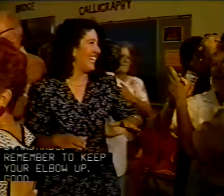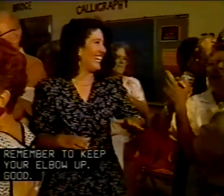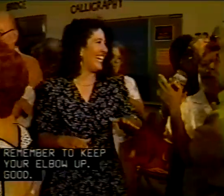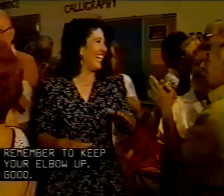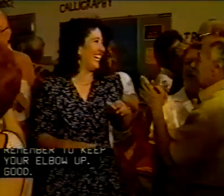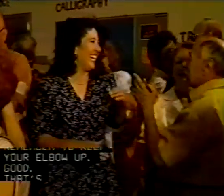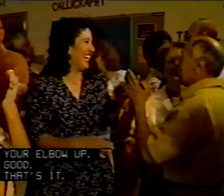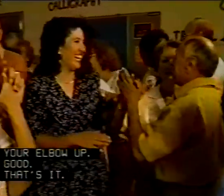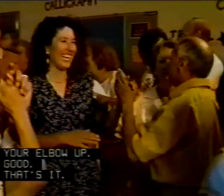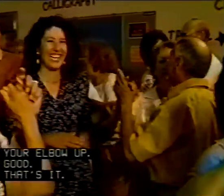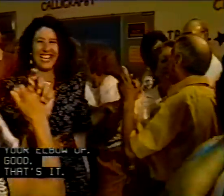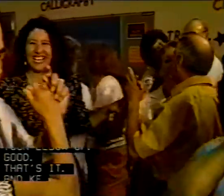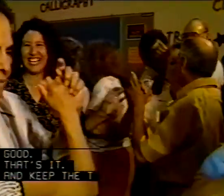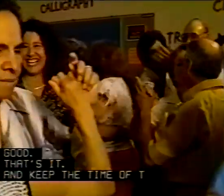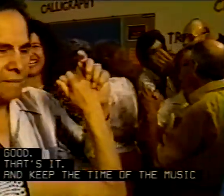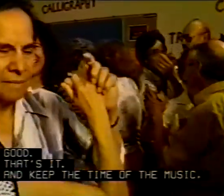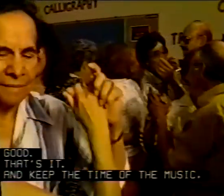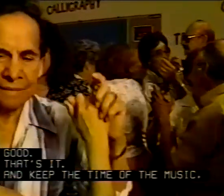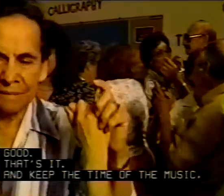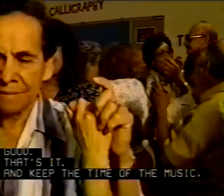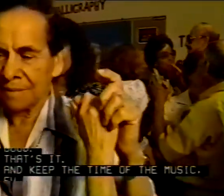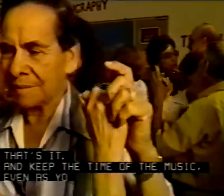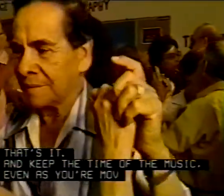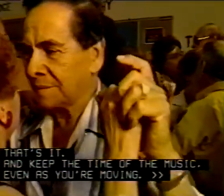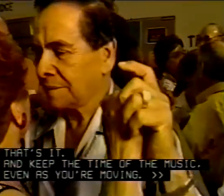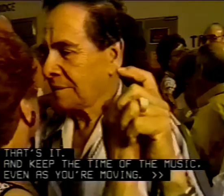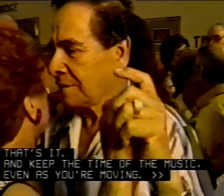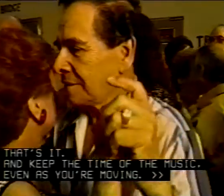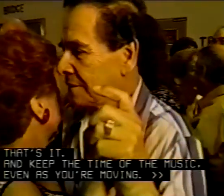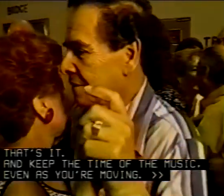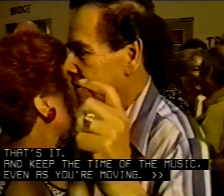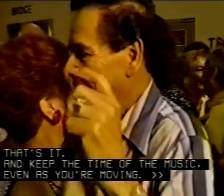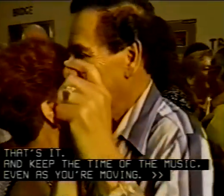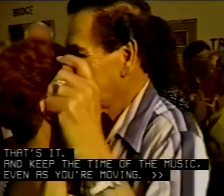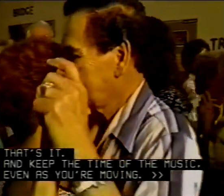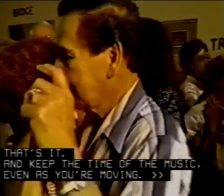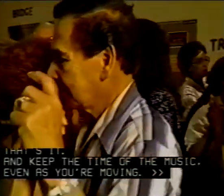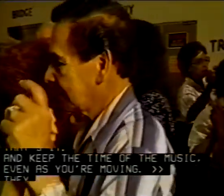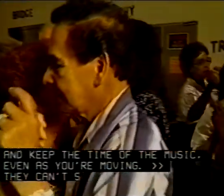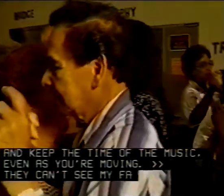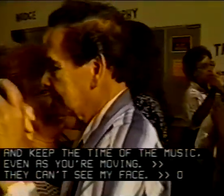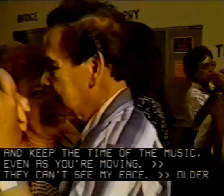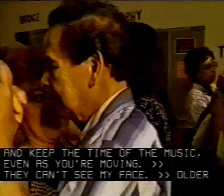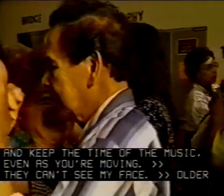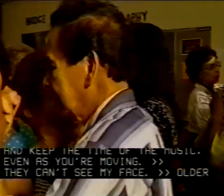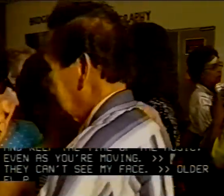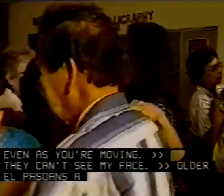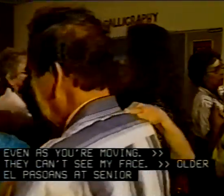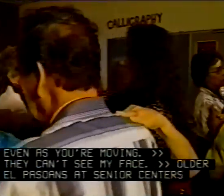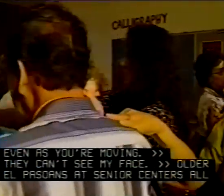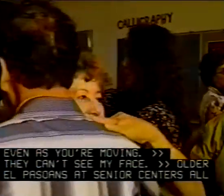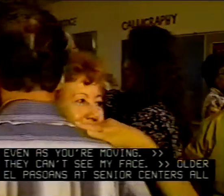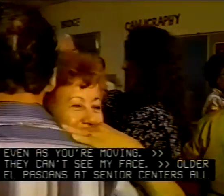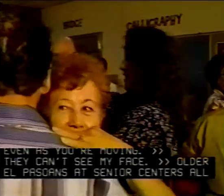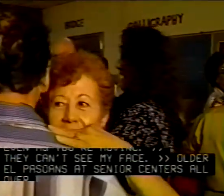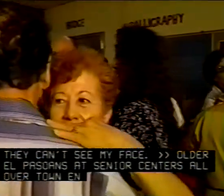El Pasoans at senior centers all over town enjoy the many activities conducted by the college's senior adult program. That's